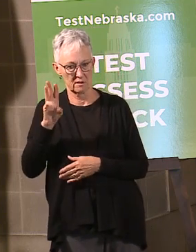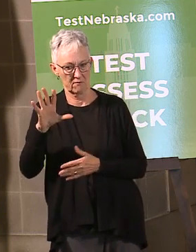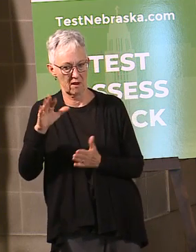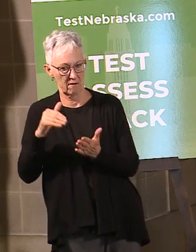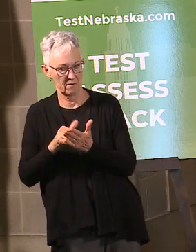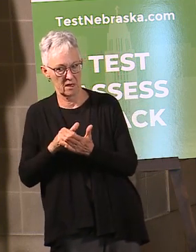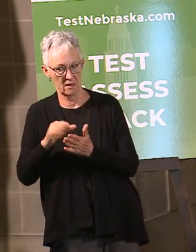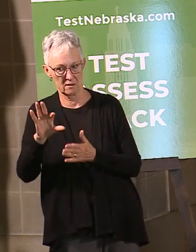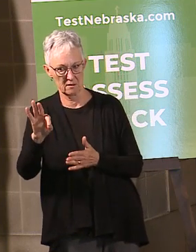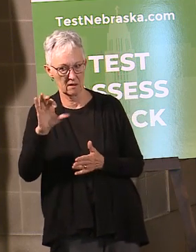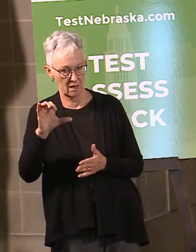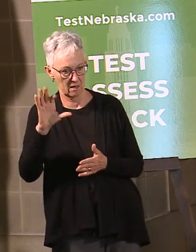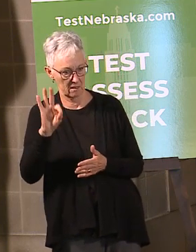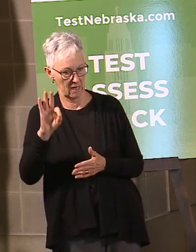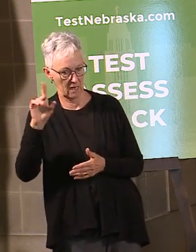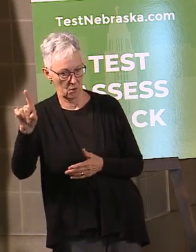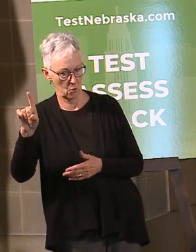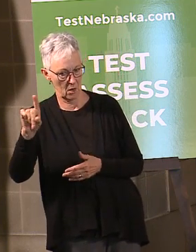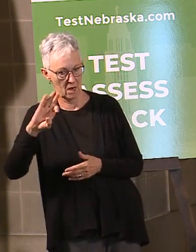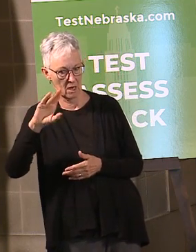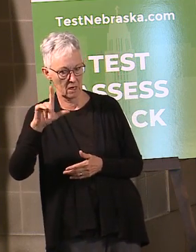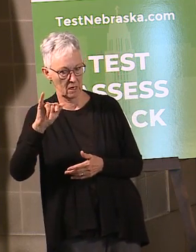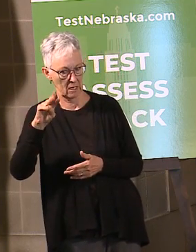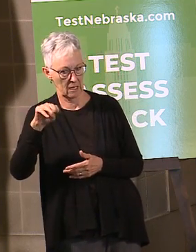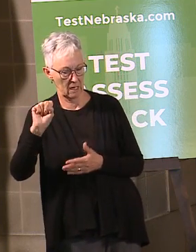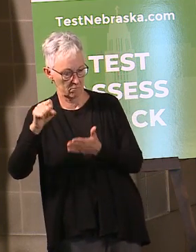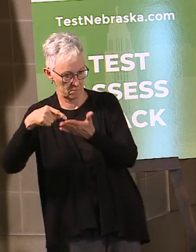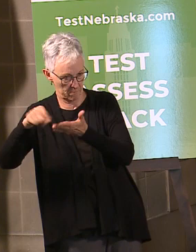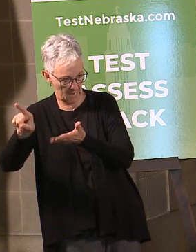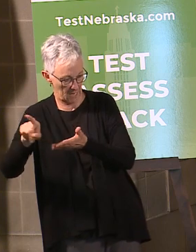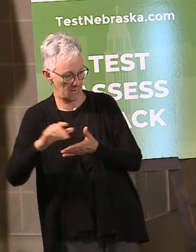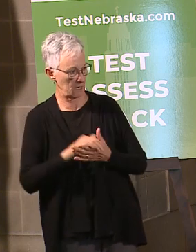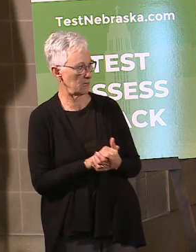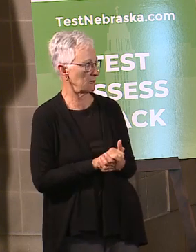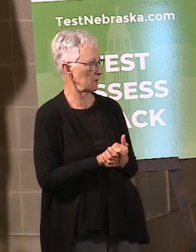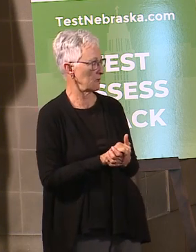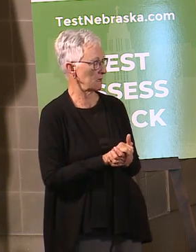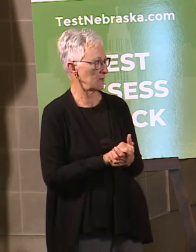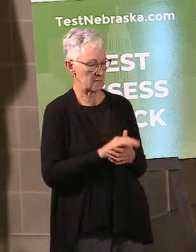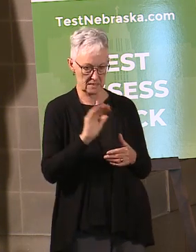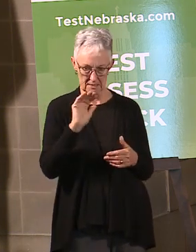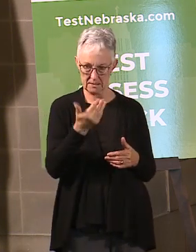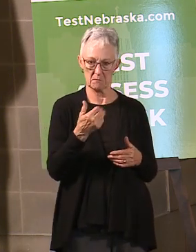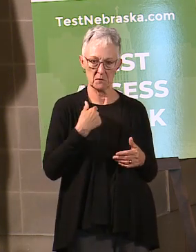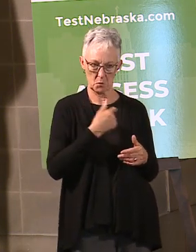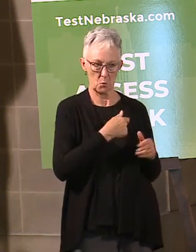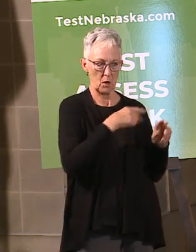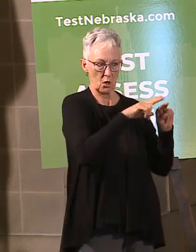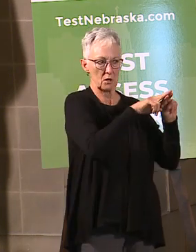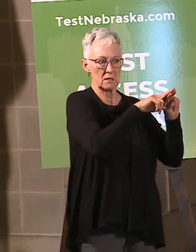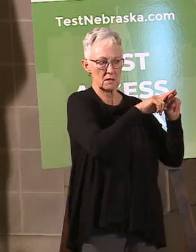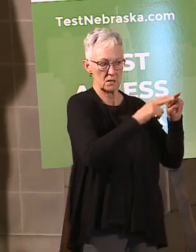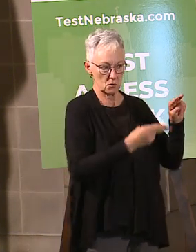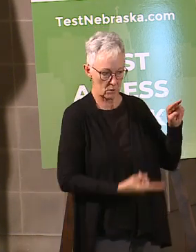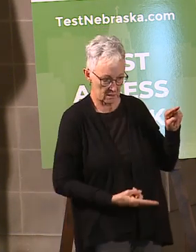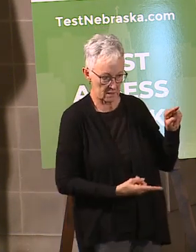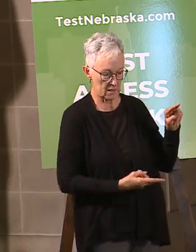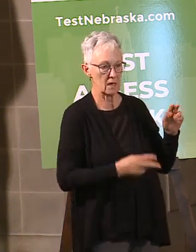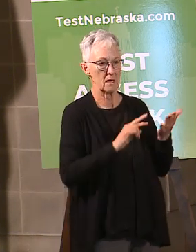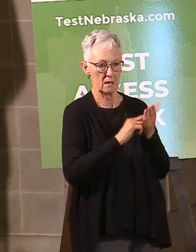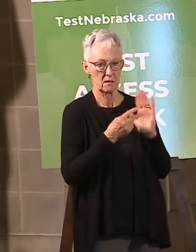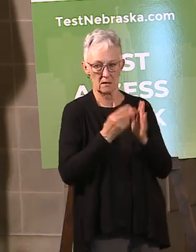65,191 claims were paid. So we're again, that seems to be a downward trend. That's a good sign. We're hoping that means people are